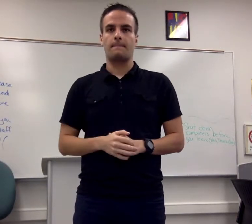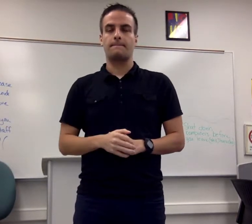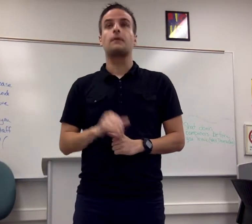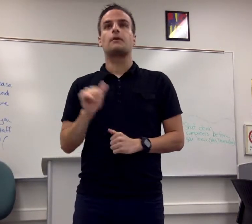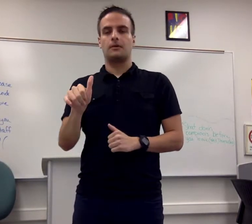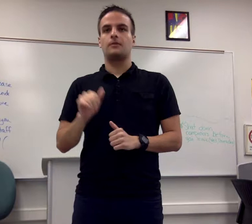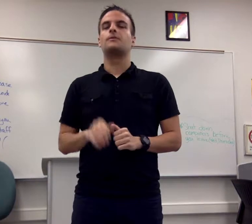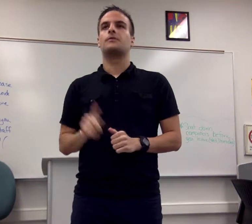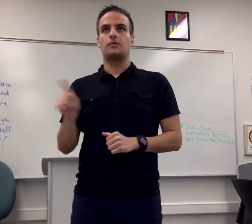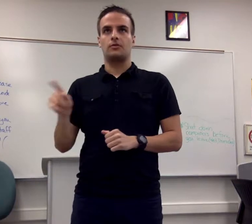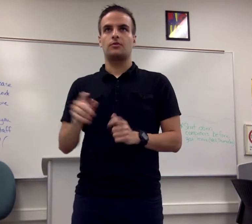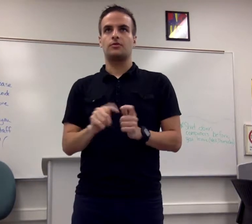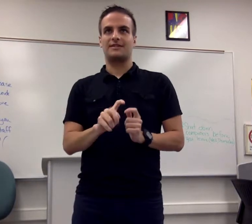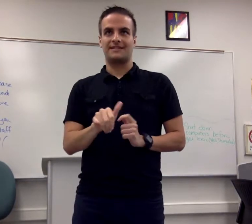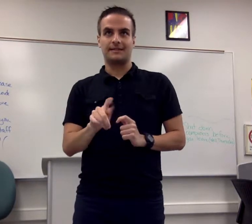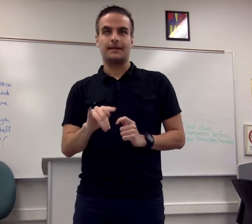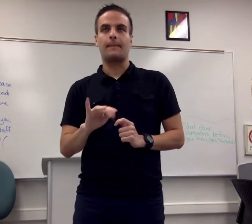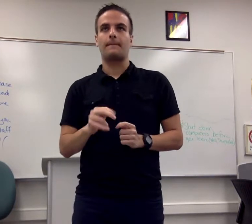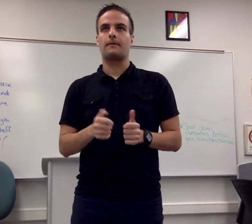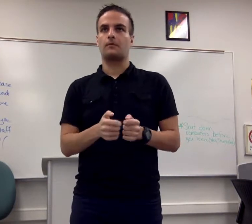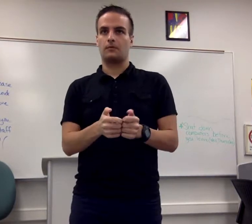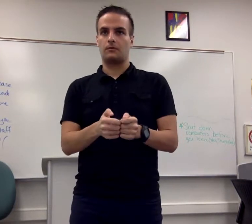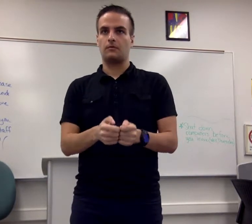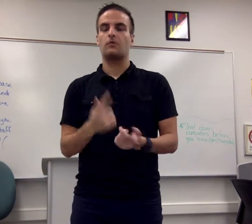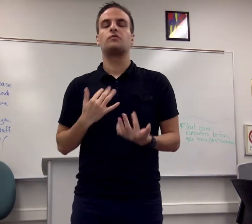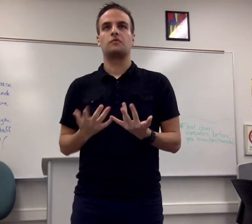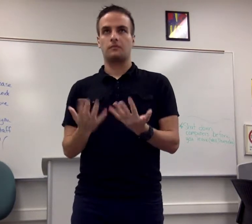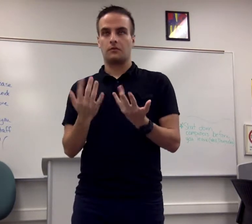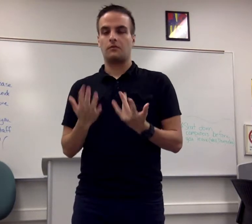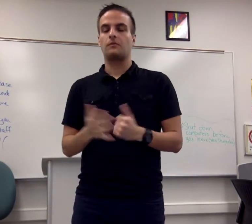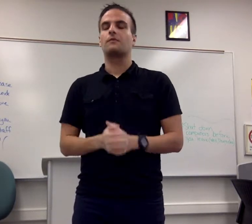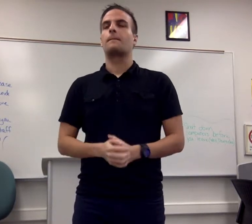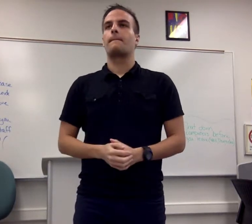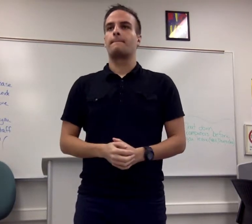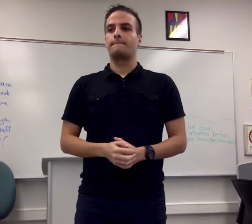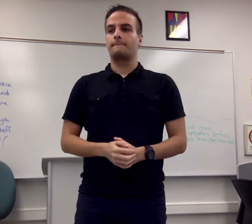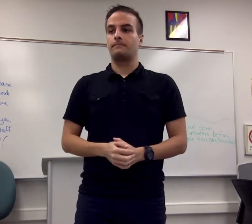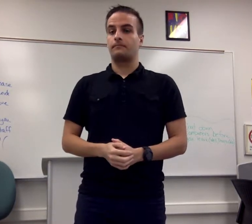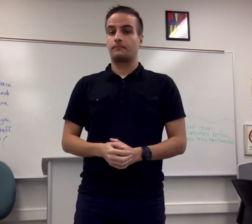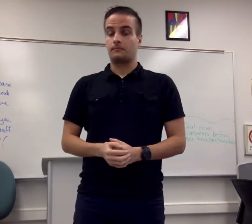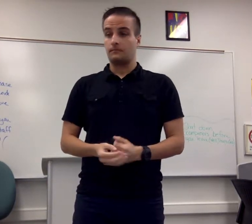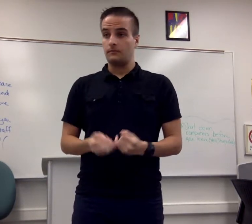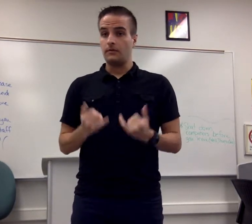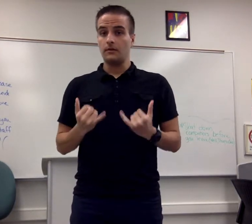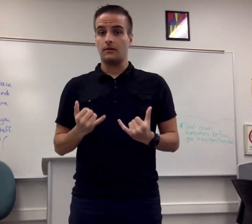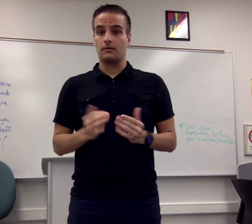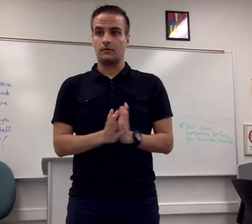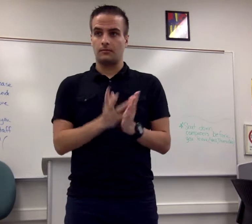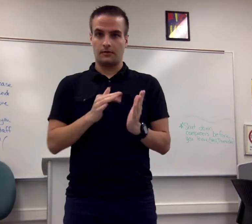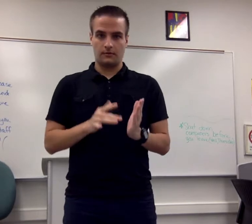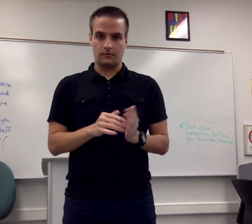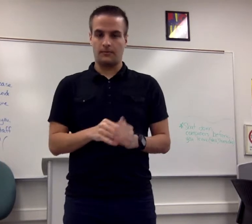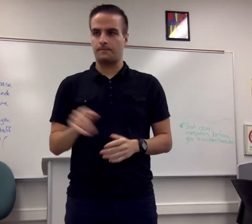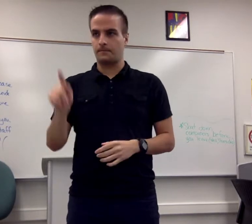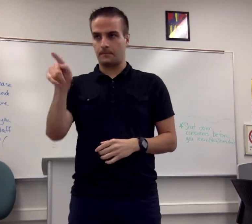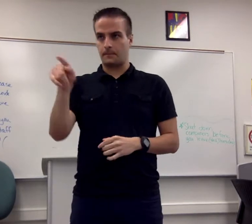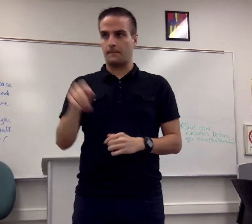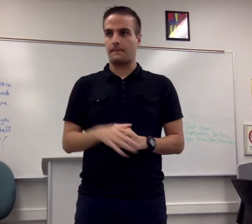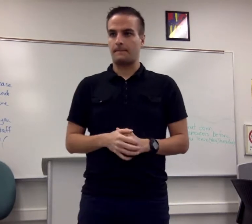I'm waiting for her answer. In the meantime, I'll read one of your the scenarios. Is this related to this? No. Okay. Oh, wait.